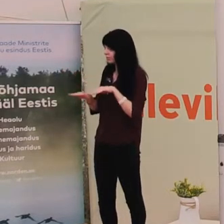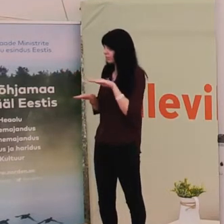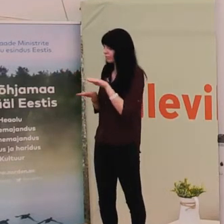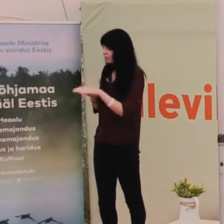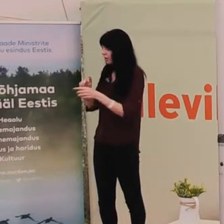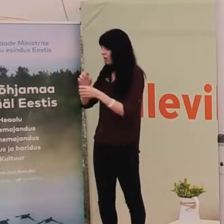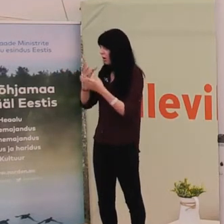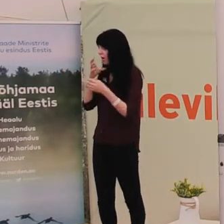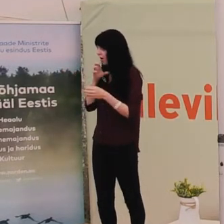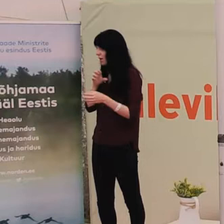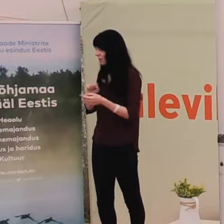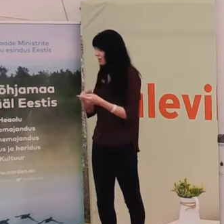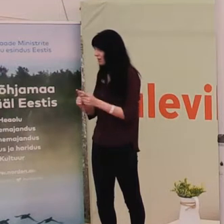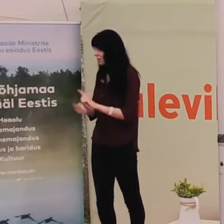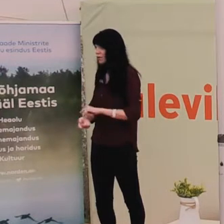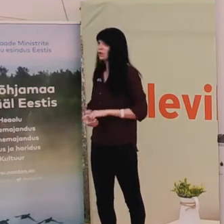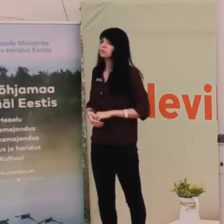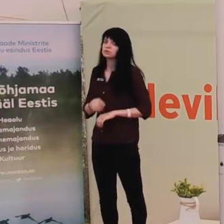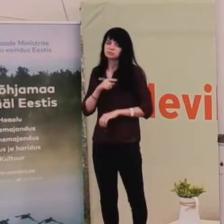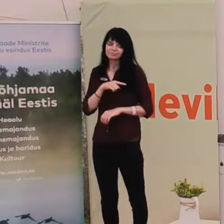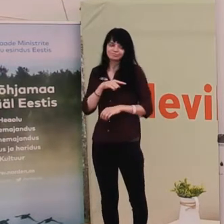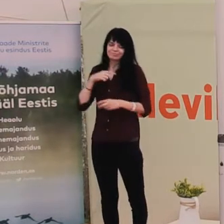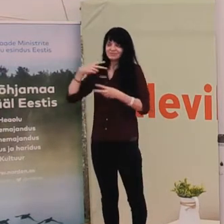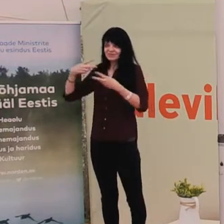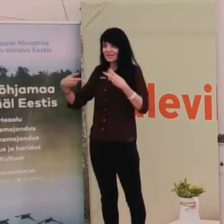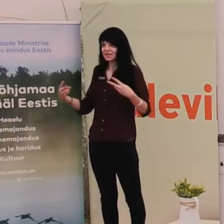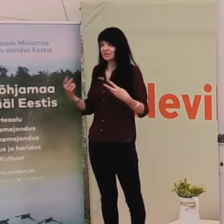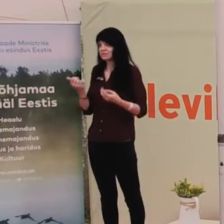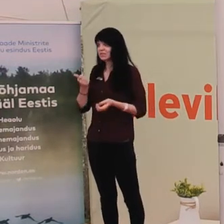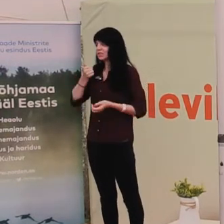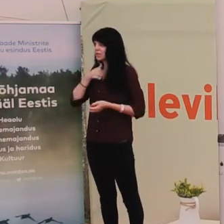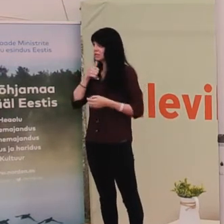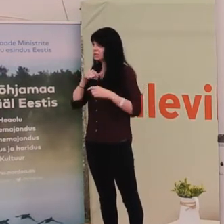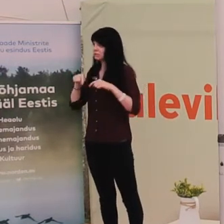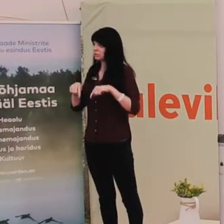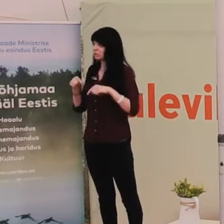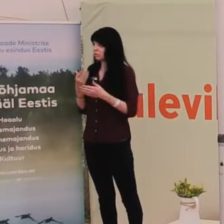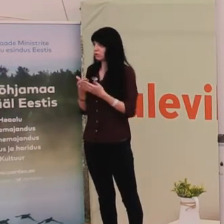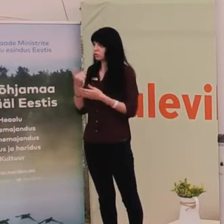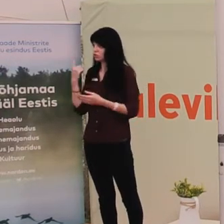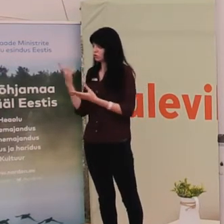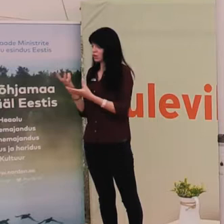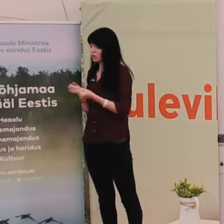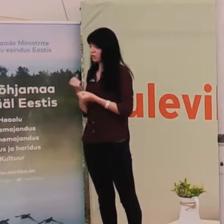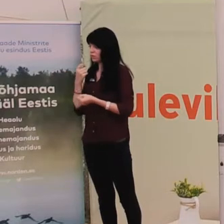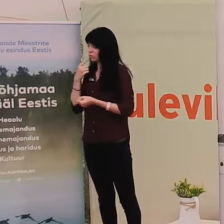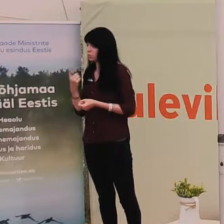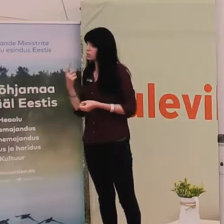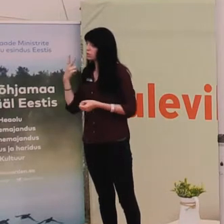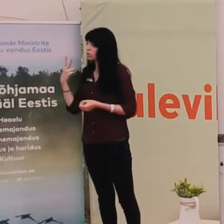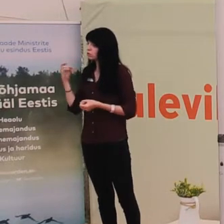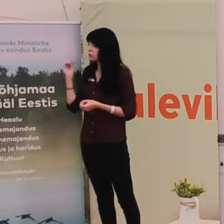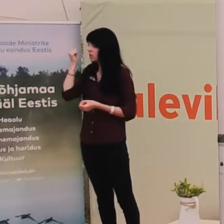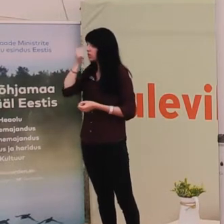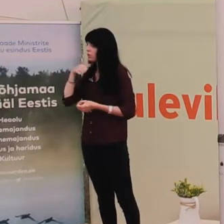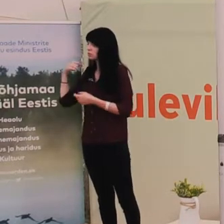different. I know one Estonian company who said it's been 20-year journey. But once the guy started the